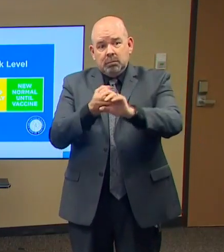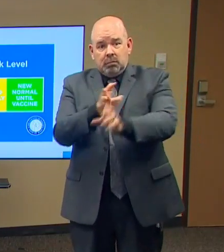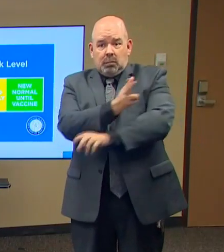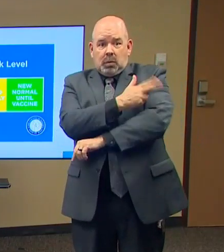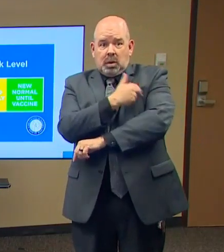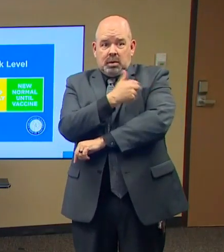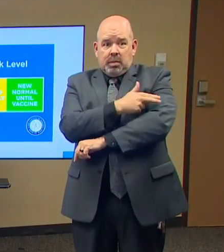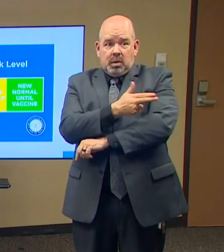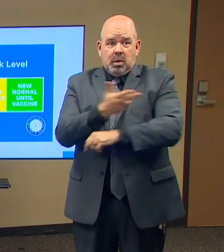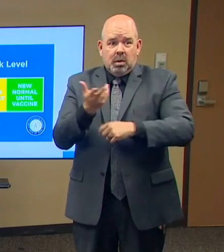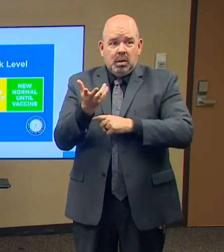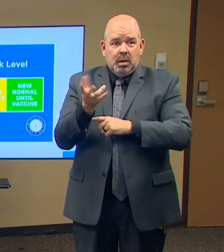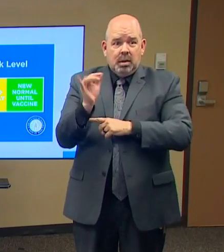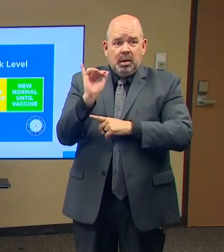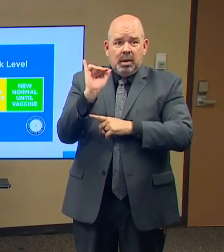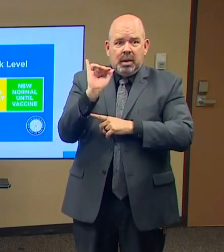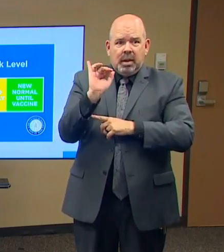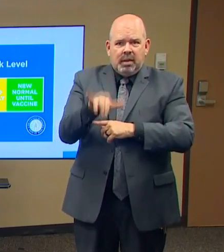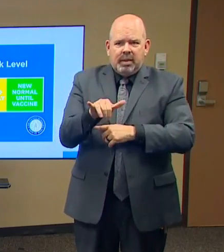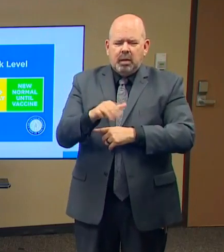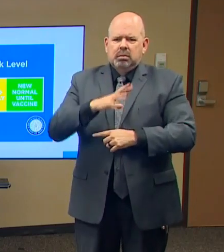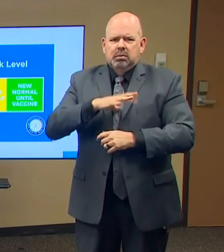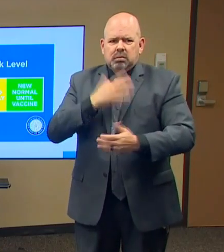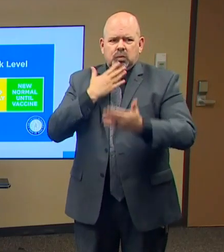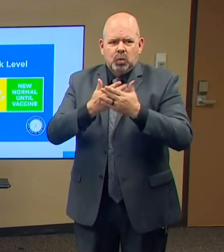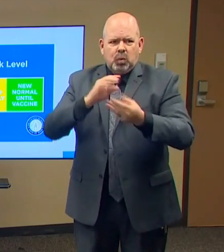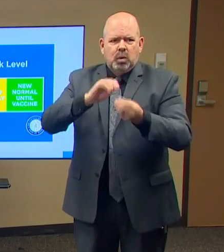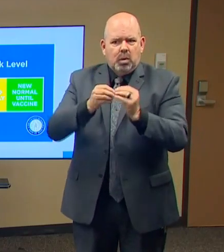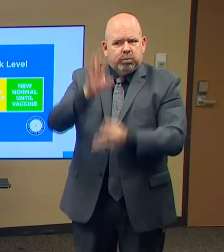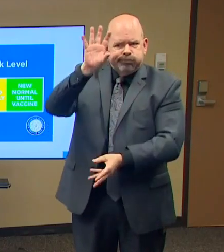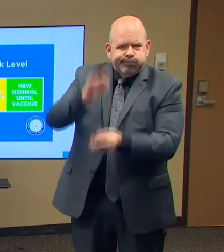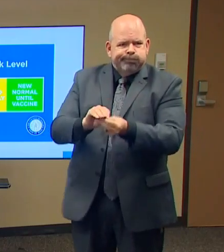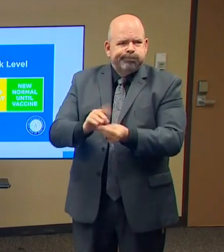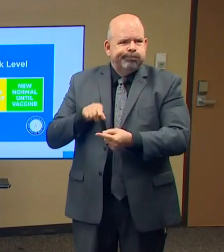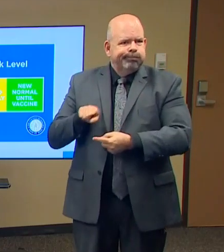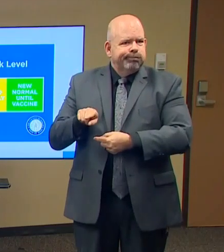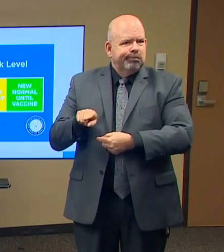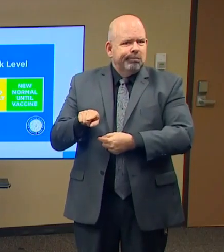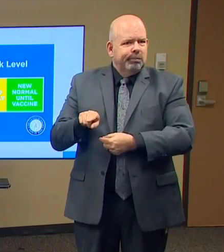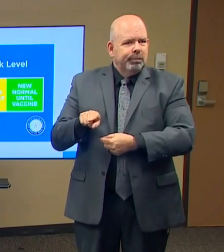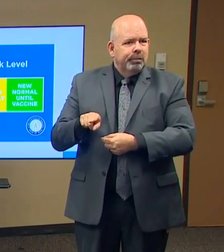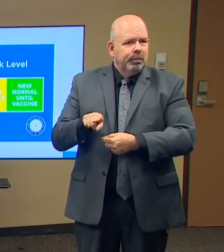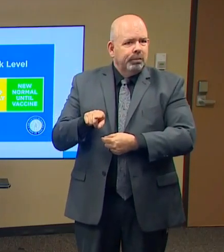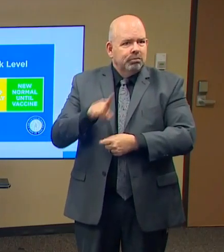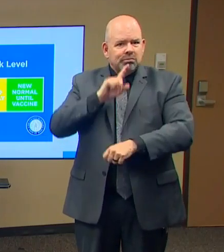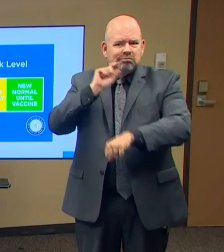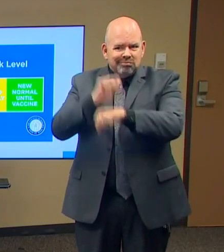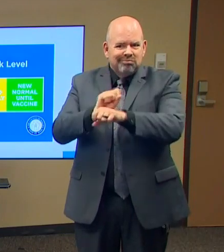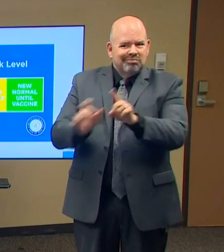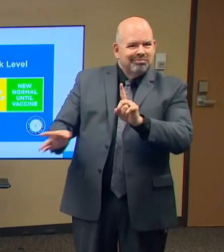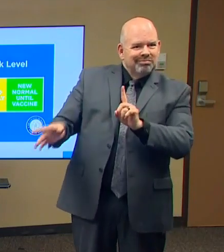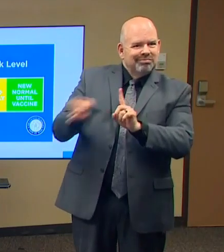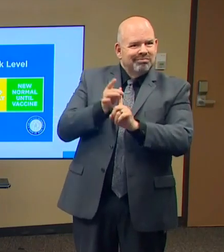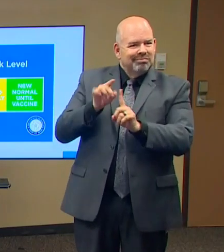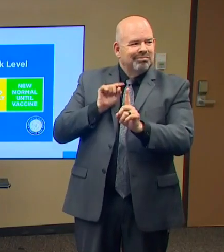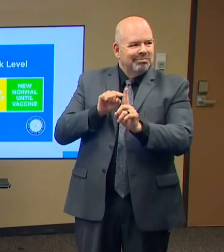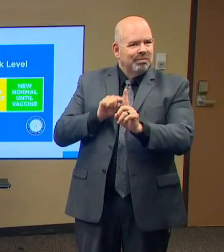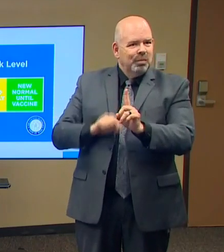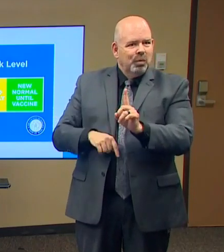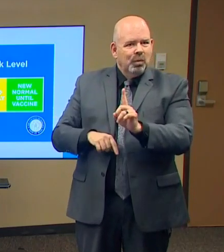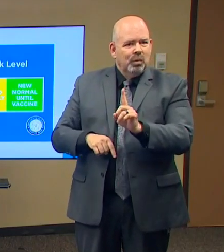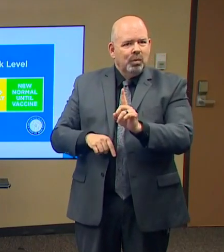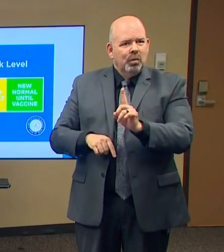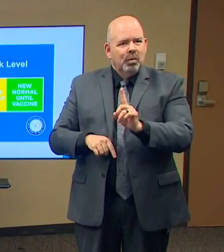have good numbers on the denominator, how many actual cases. I'd have to look at the exact number for that. I can get that